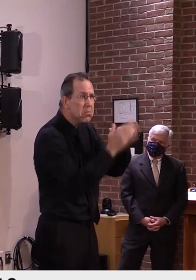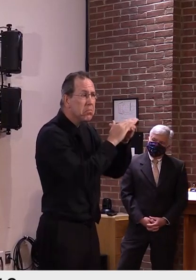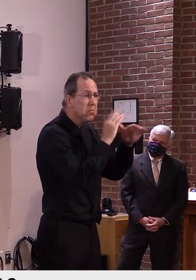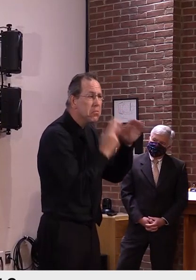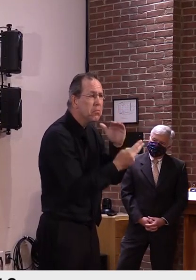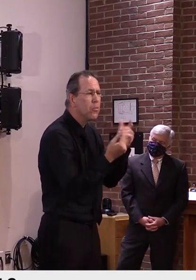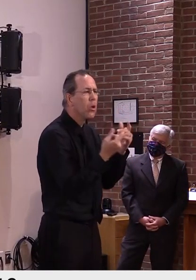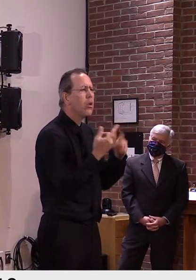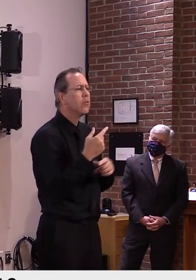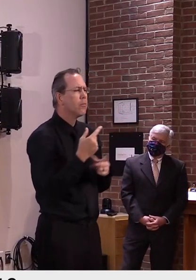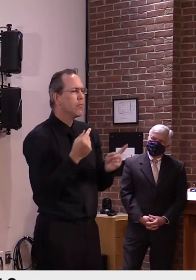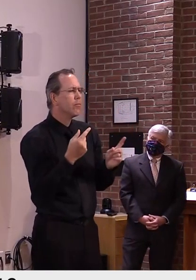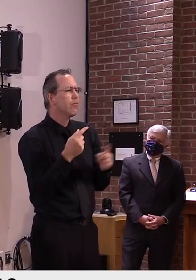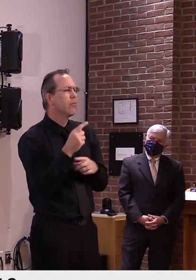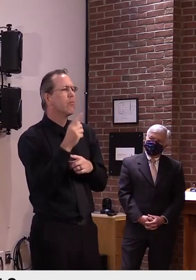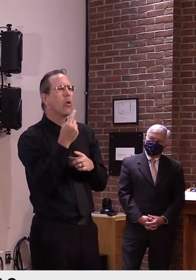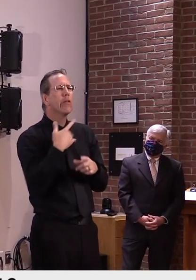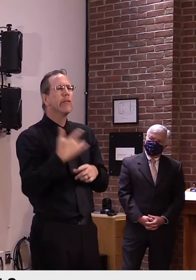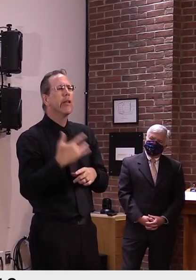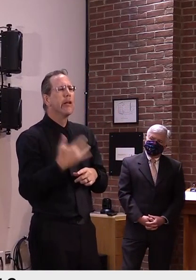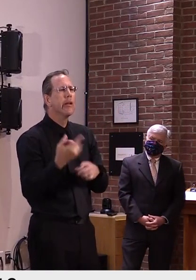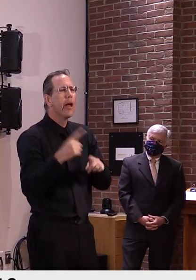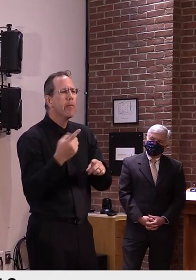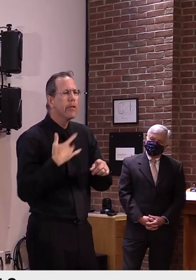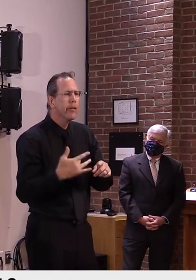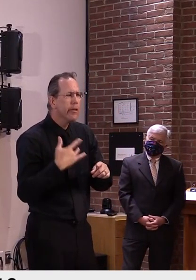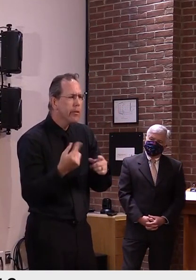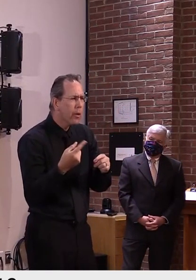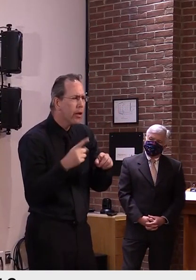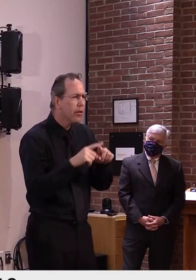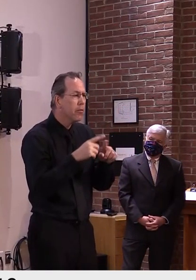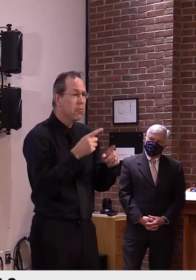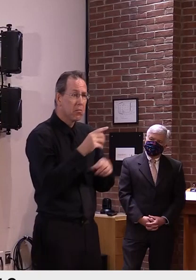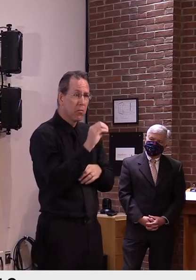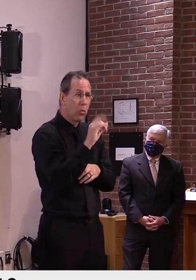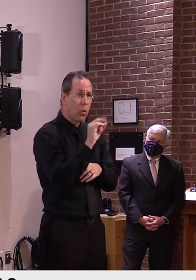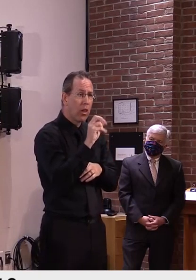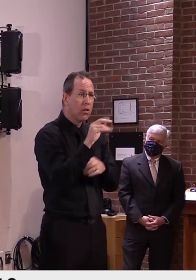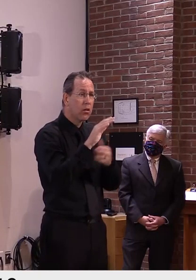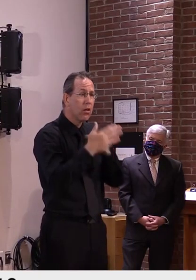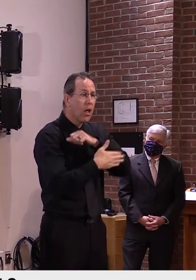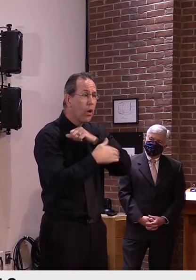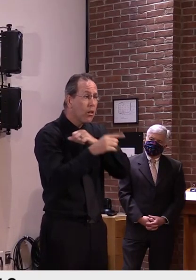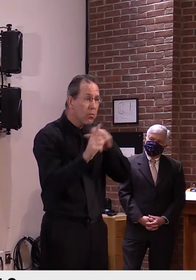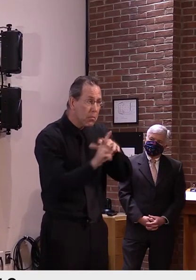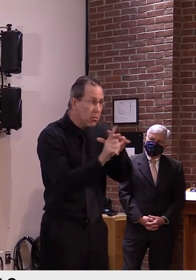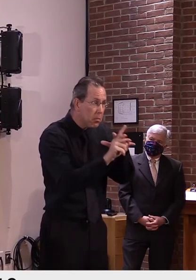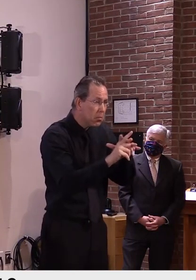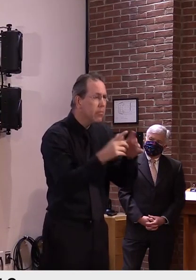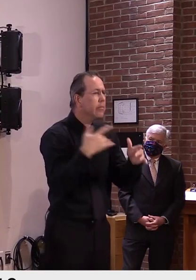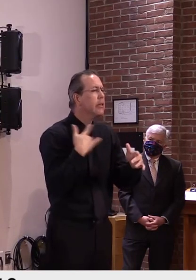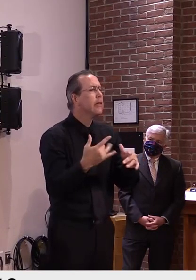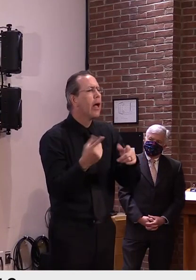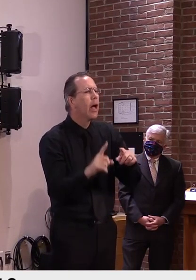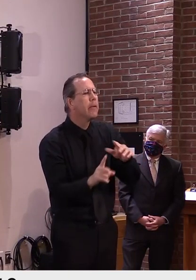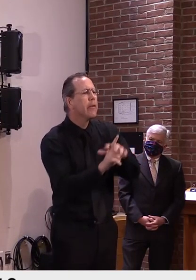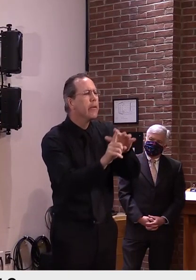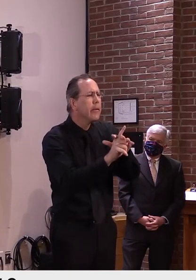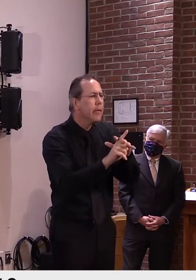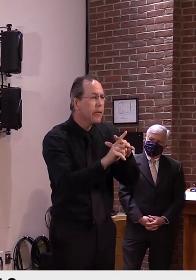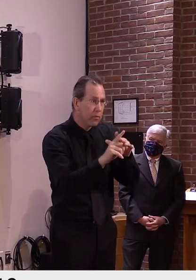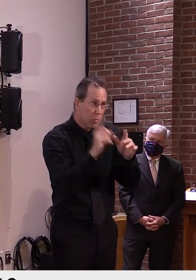on the recent trend in Orleans County, they're seeing that uptick. We'll see if that actually becomes true or not,